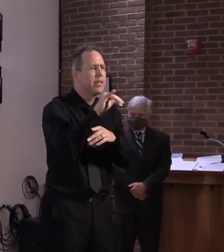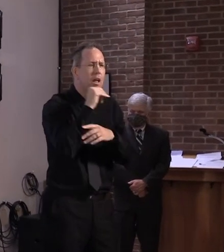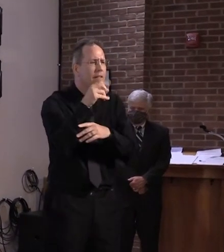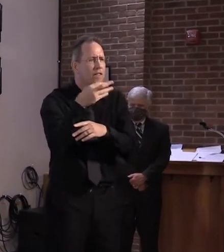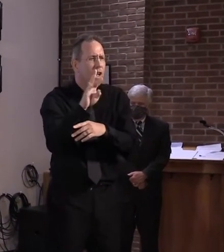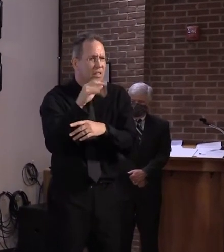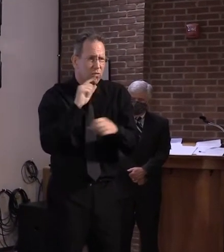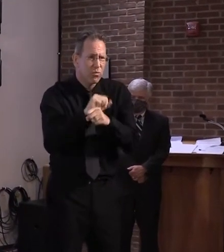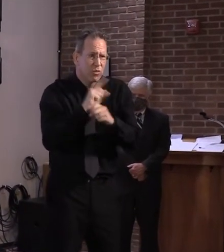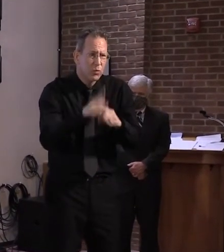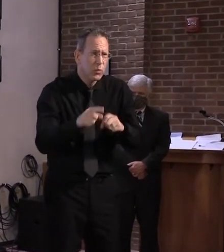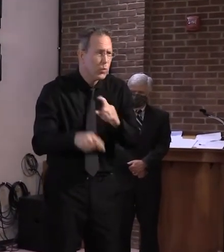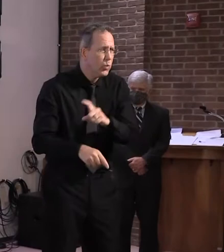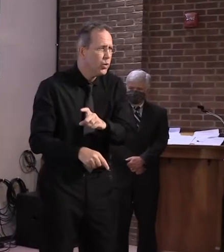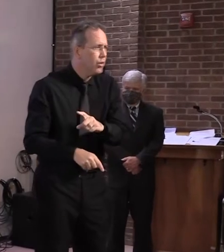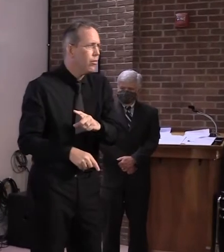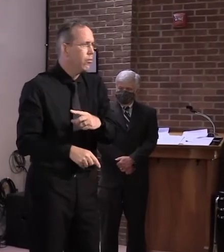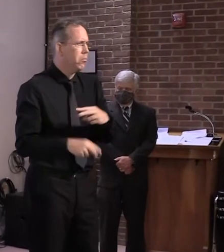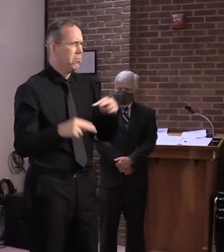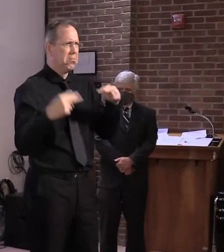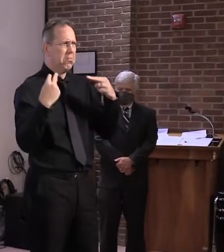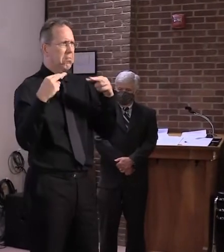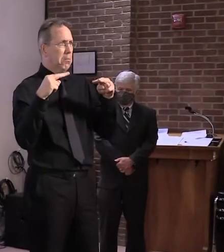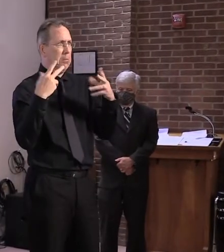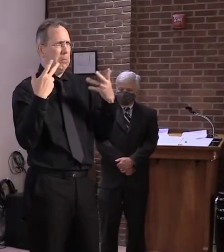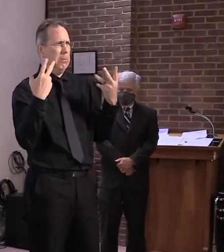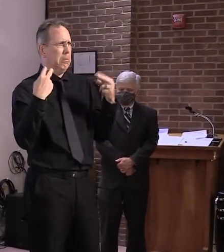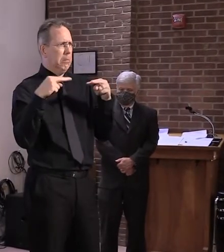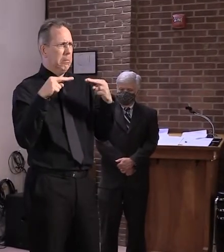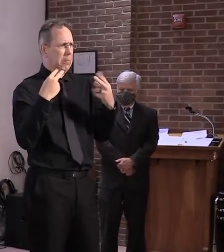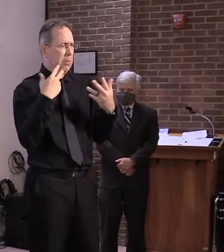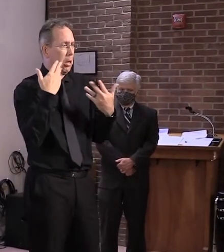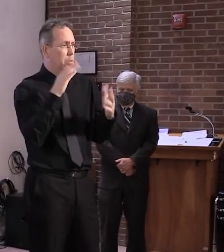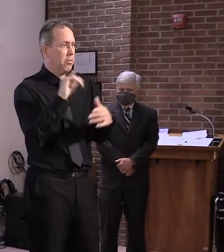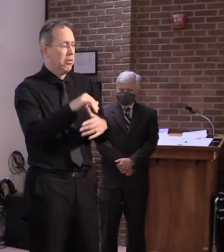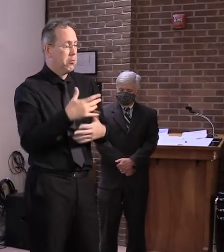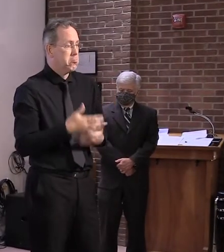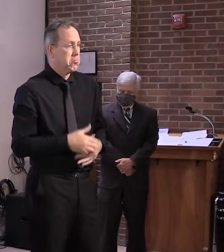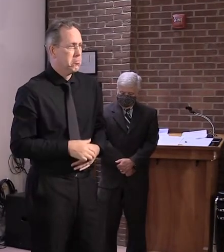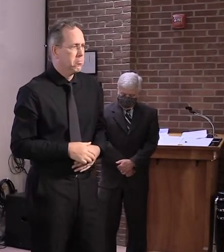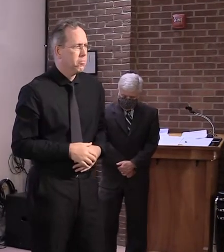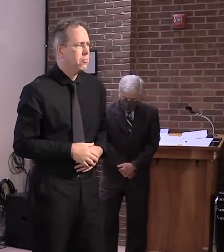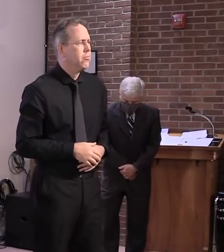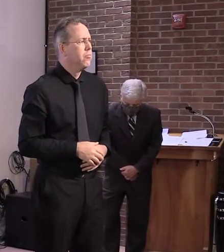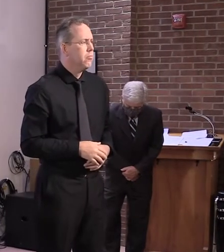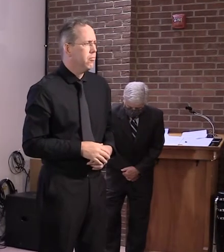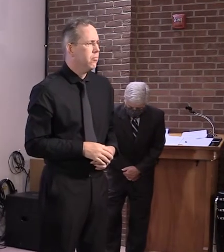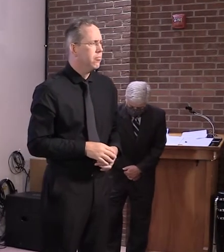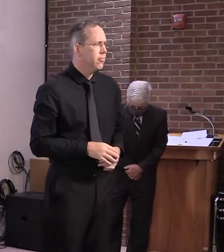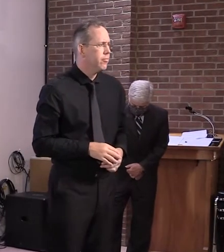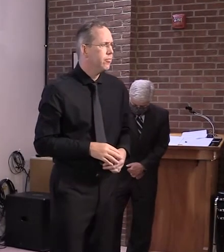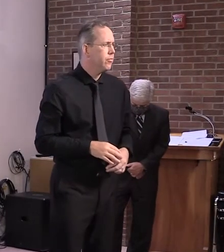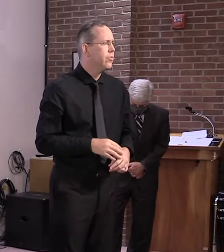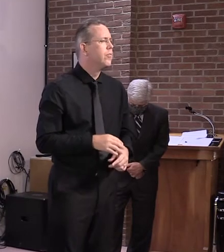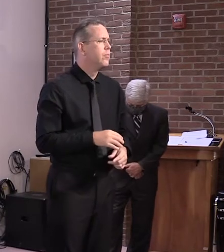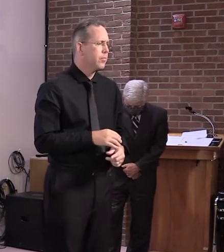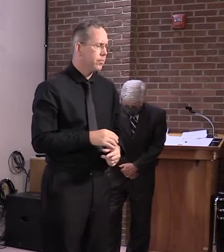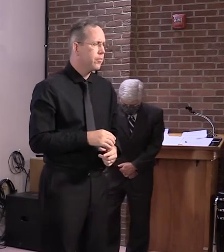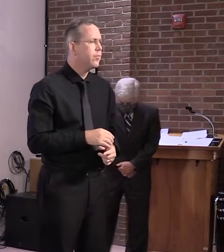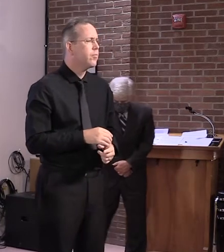the U.S. Citizens Immigration Service has announced a very large round of furloughs across the country,